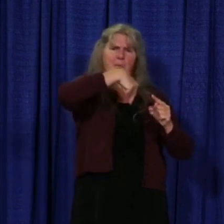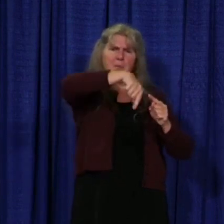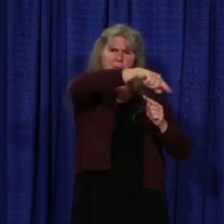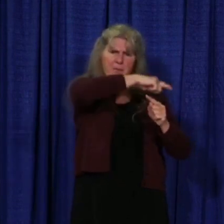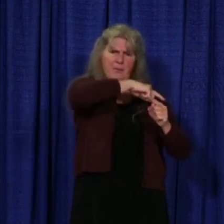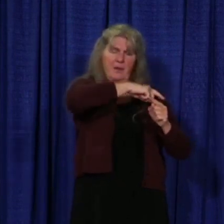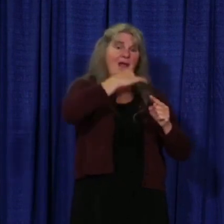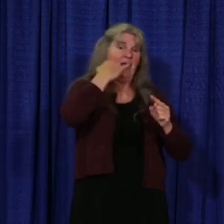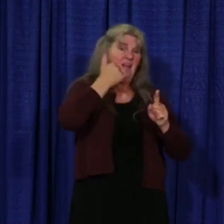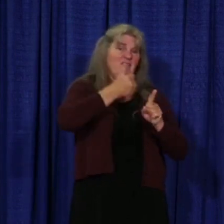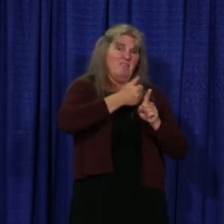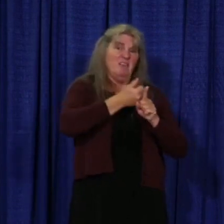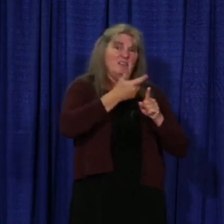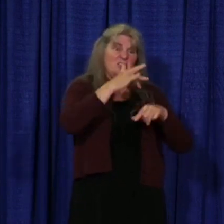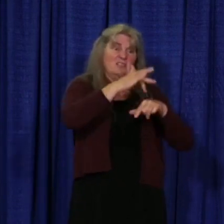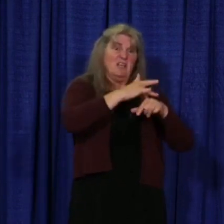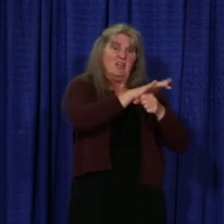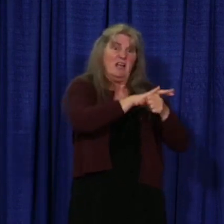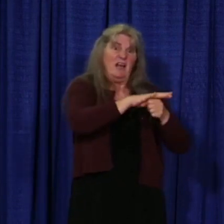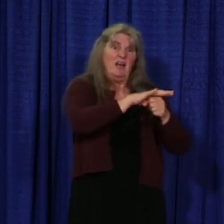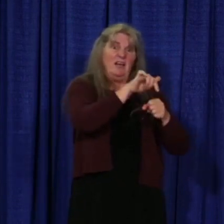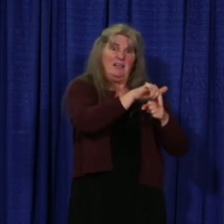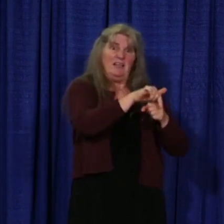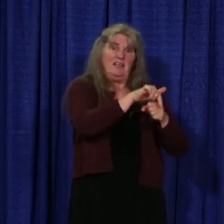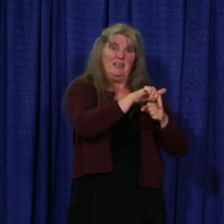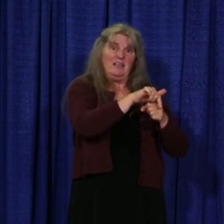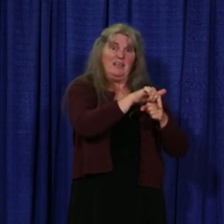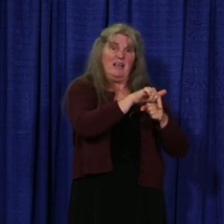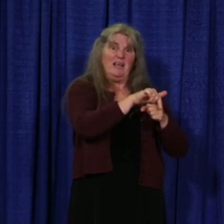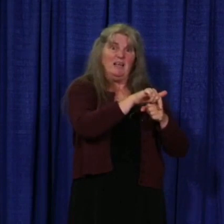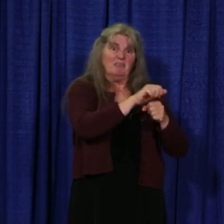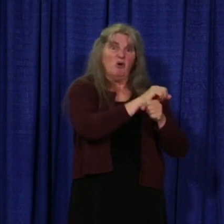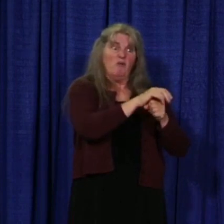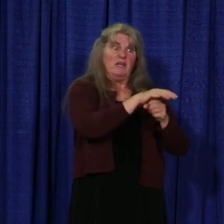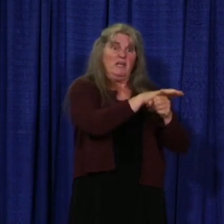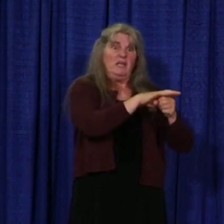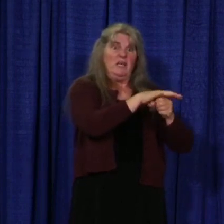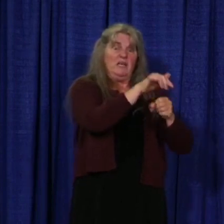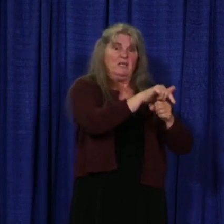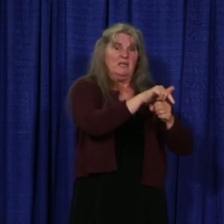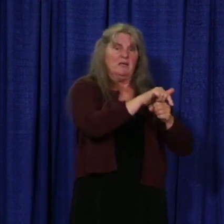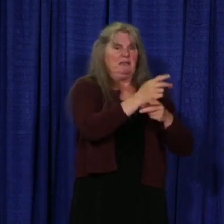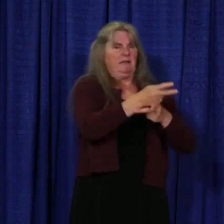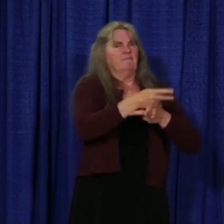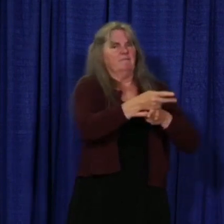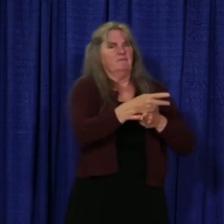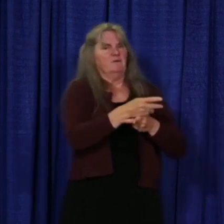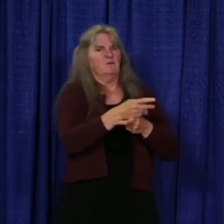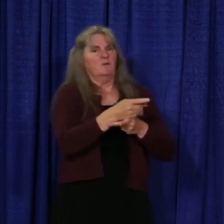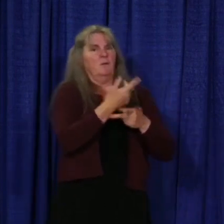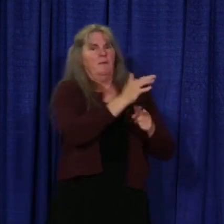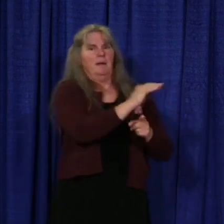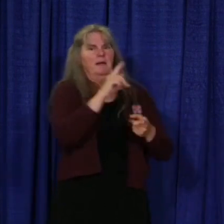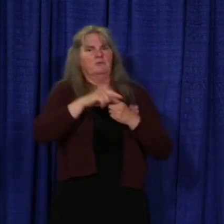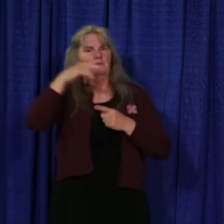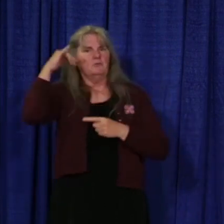you have been in that area, especially in the active area, to be very prudent when you're coming